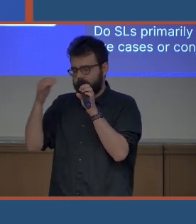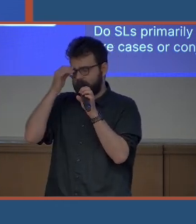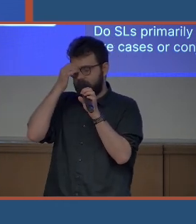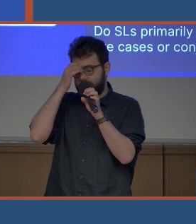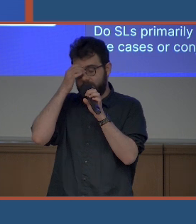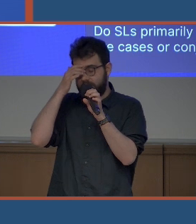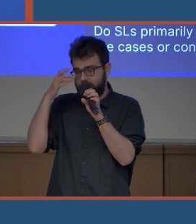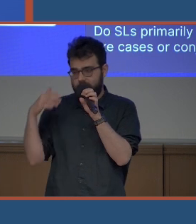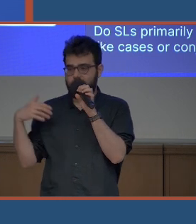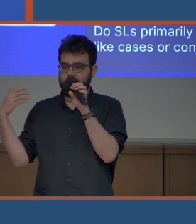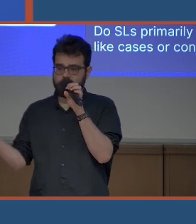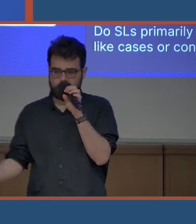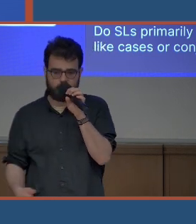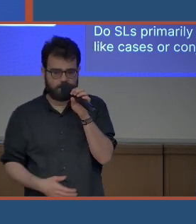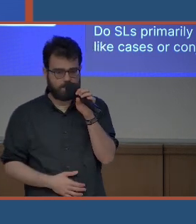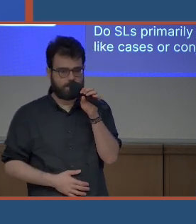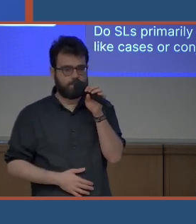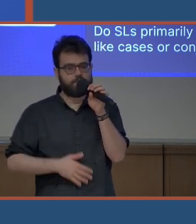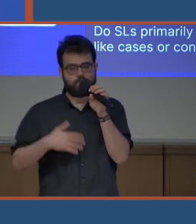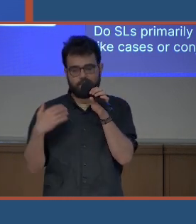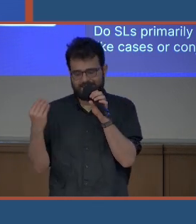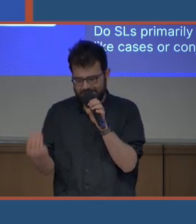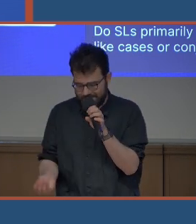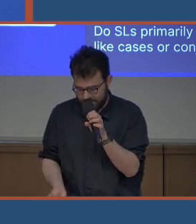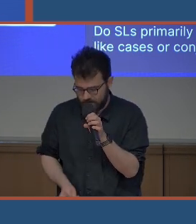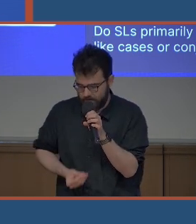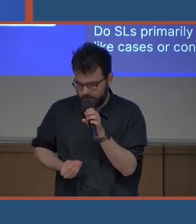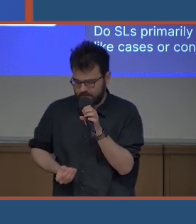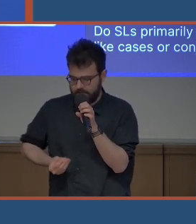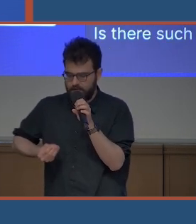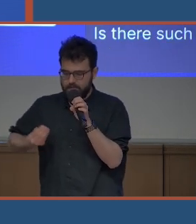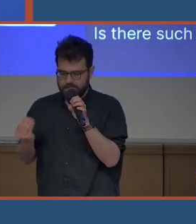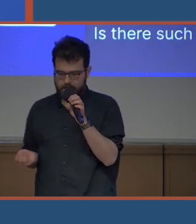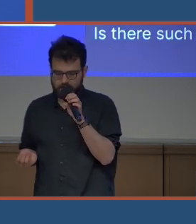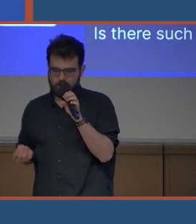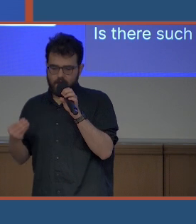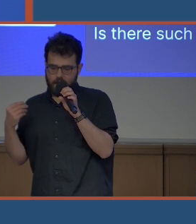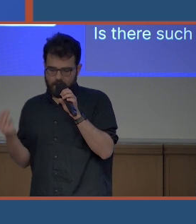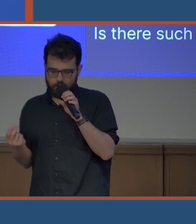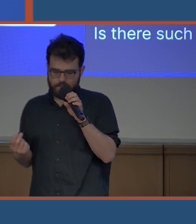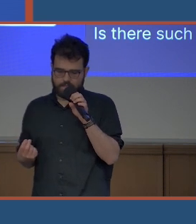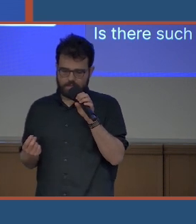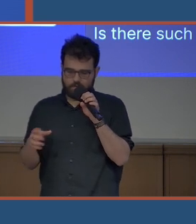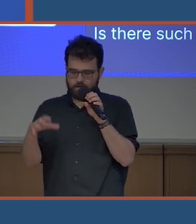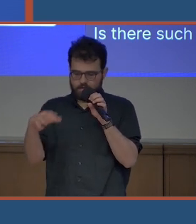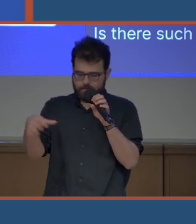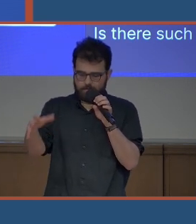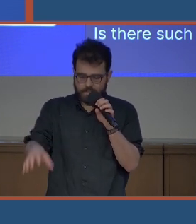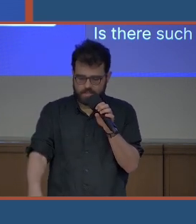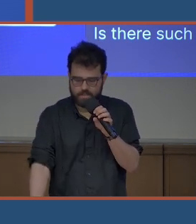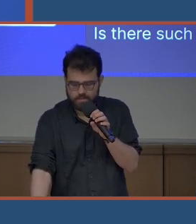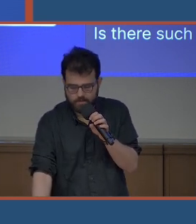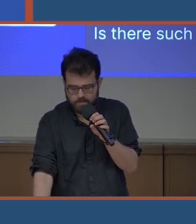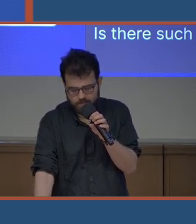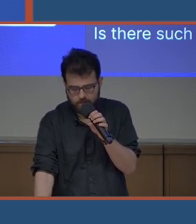So Charles Michel de Lepay and other teachers started using sign languages, or the